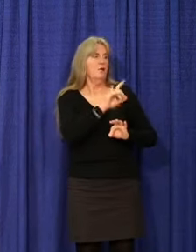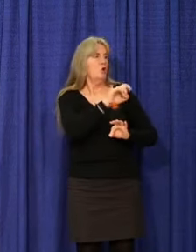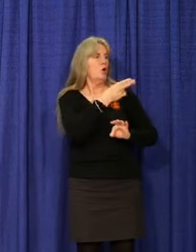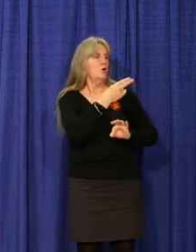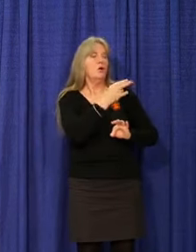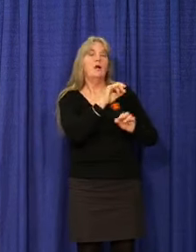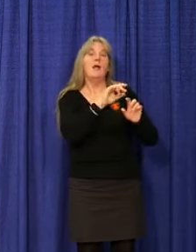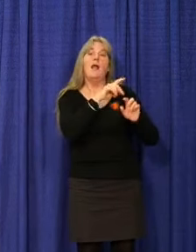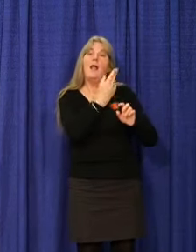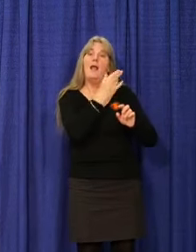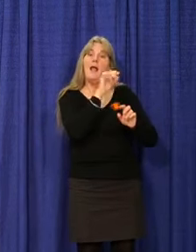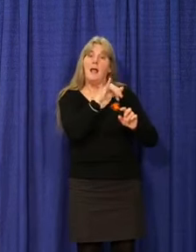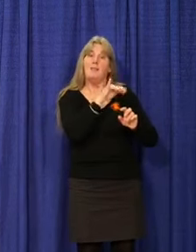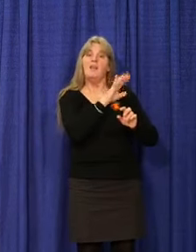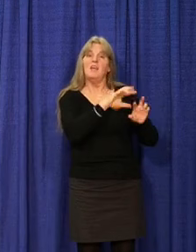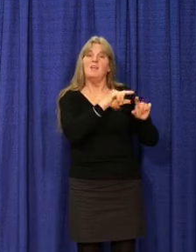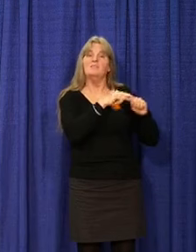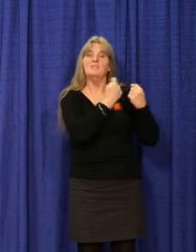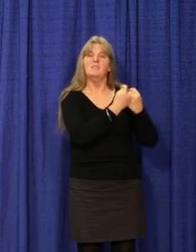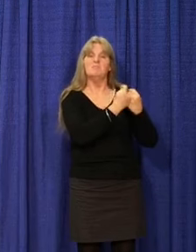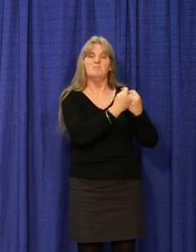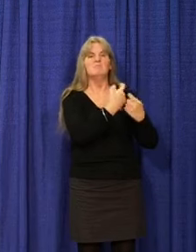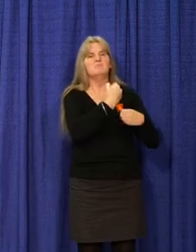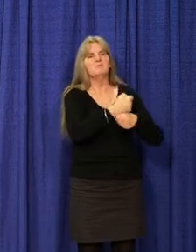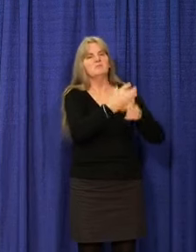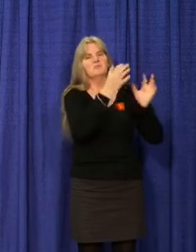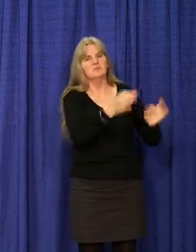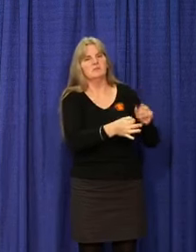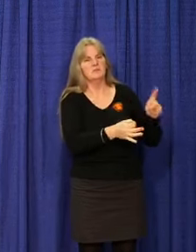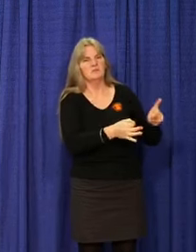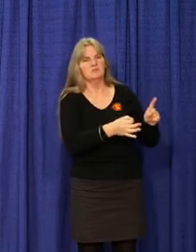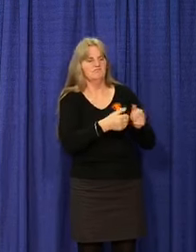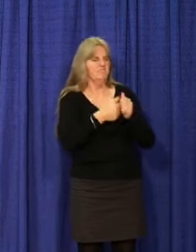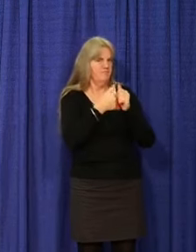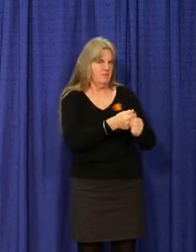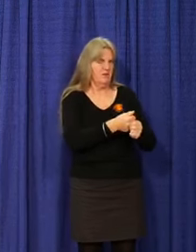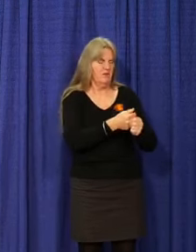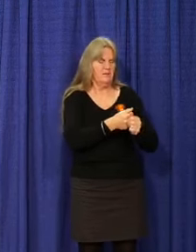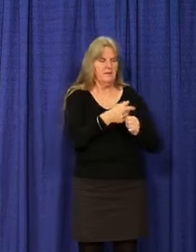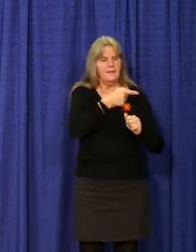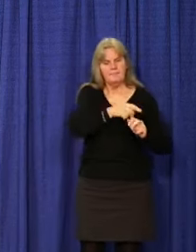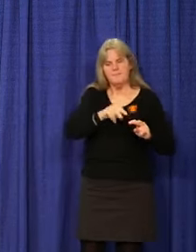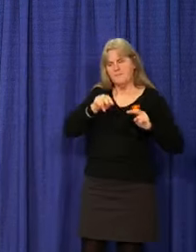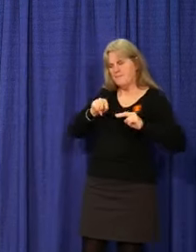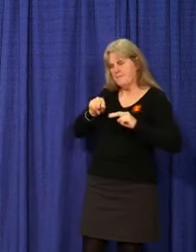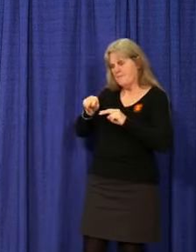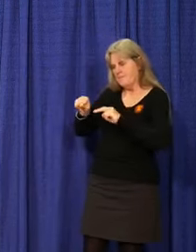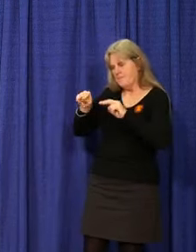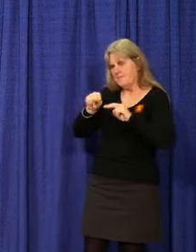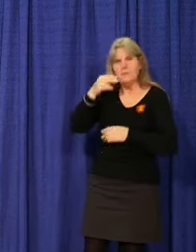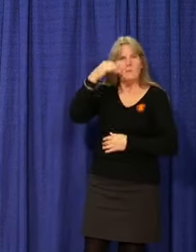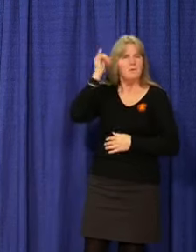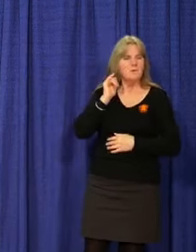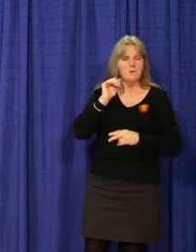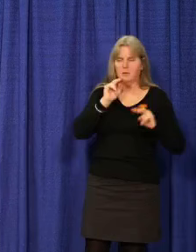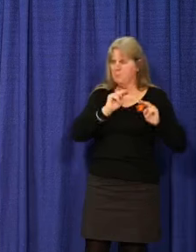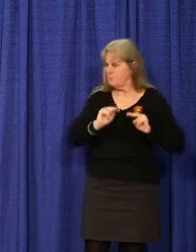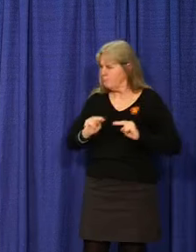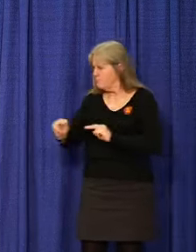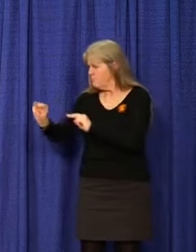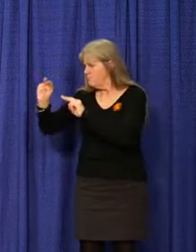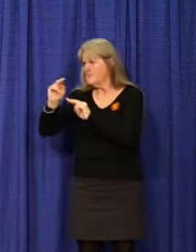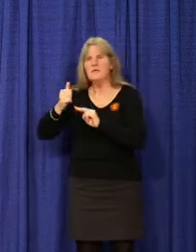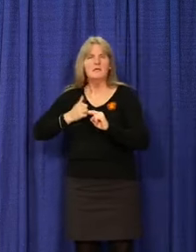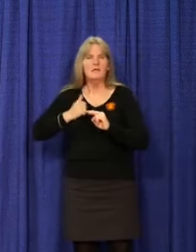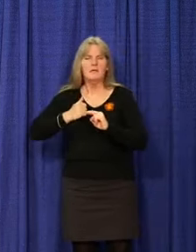Hanley and his team. They continue to monitor developments here in the Yukon and across the country in order to provide our